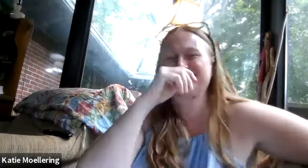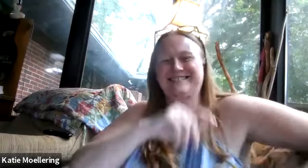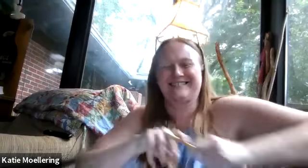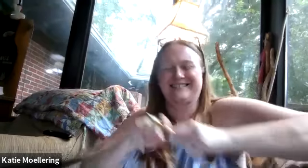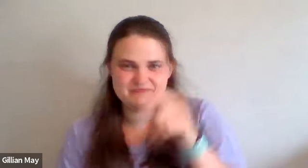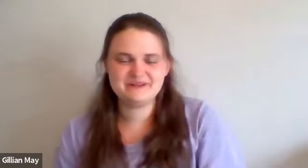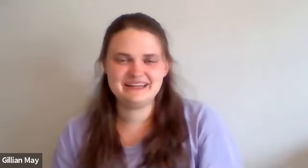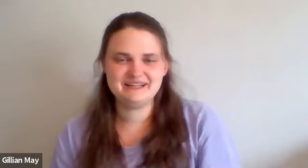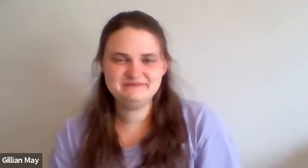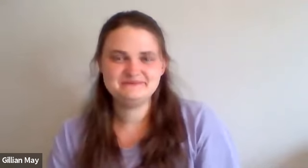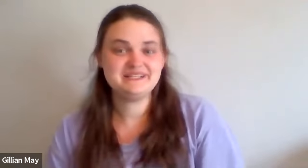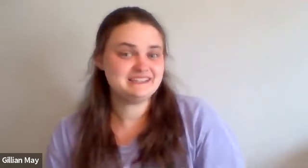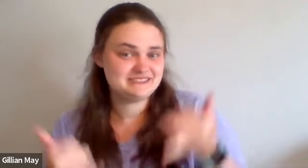You remembered it.